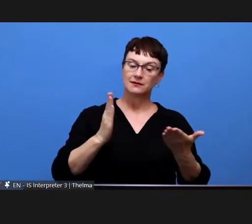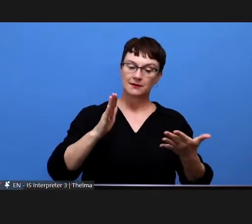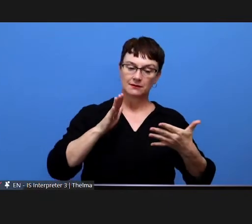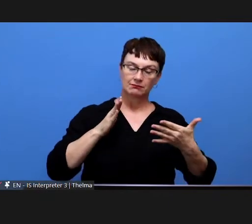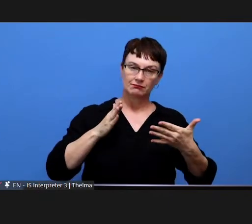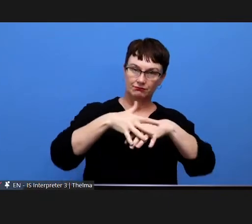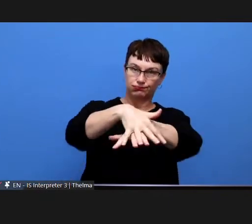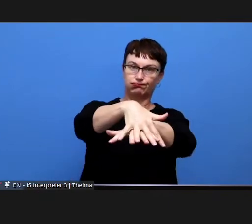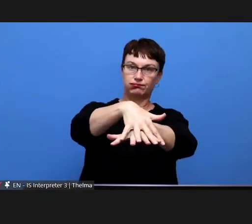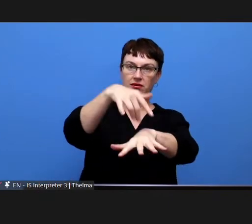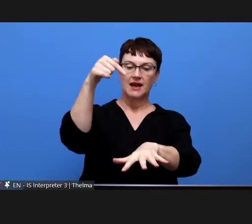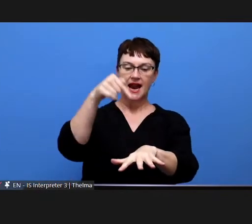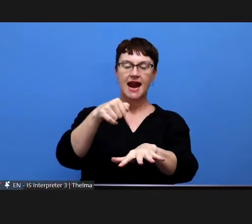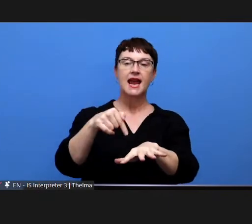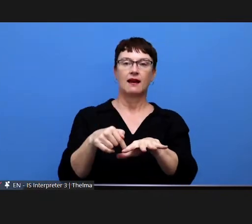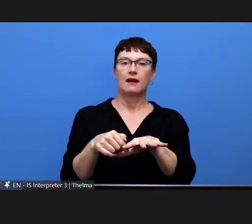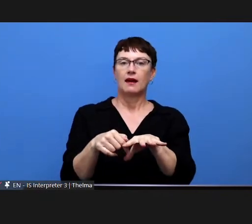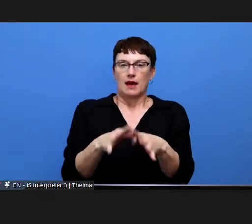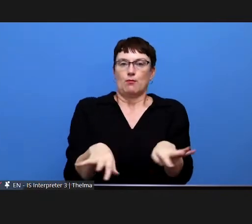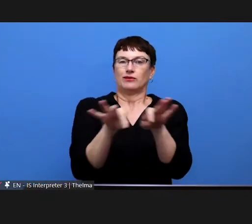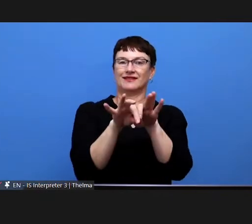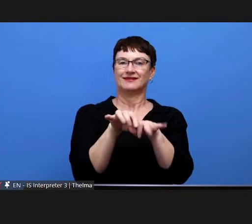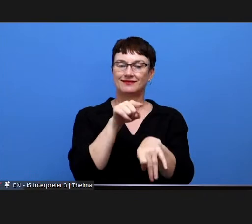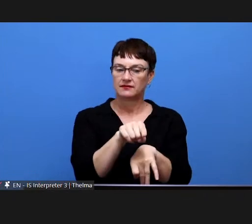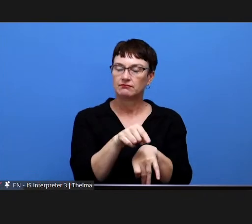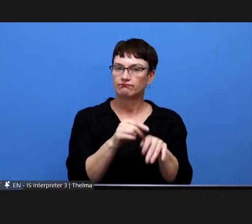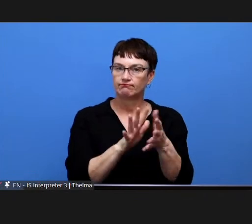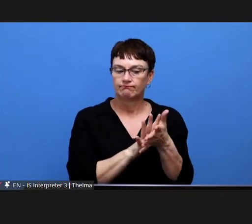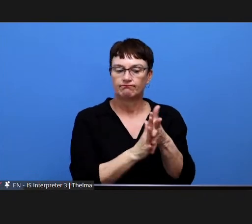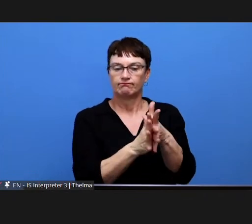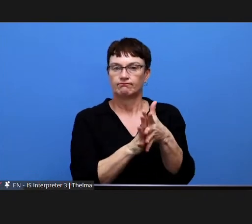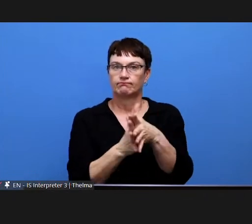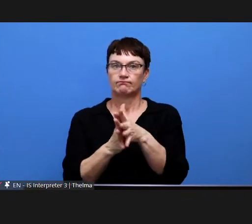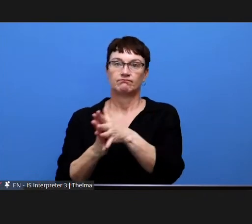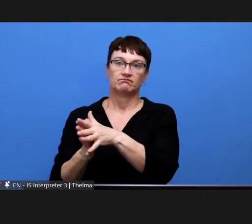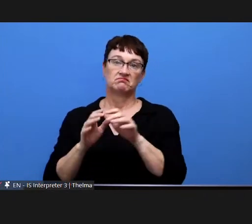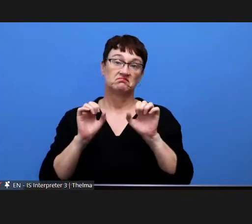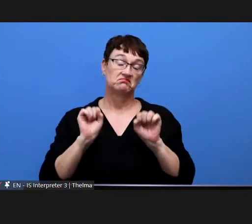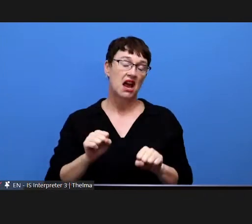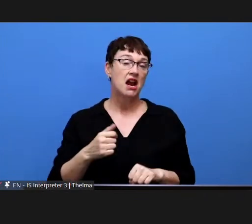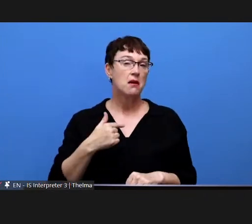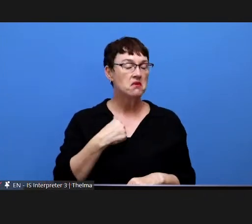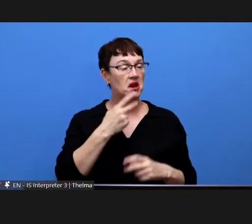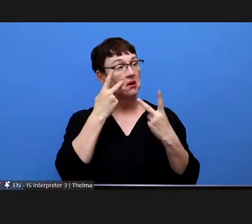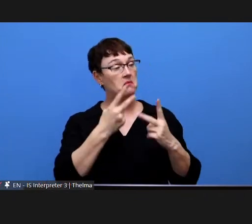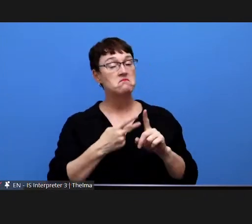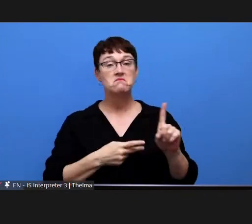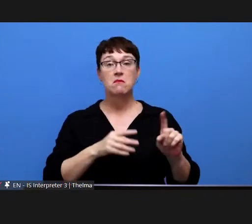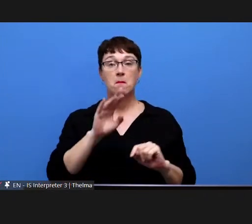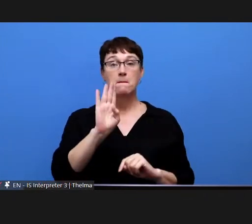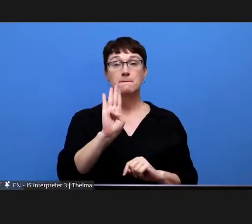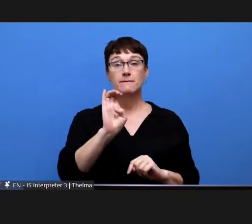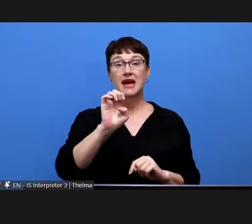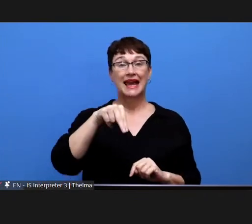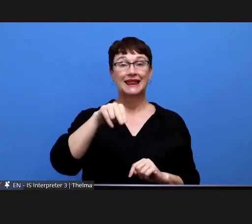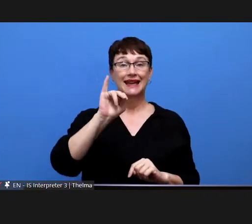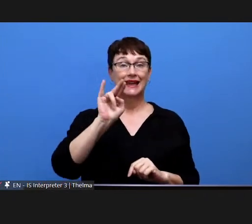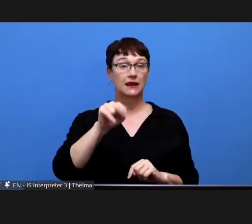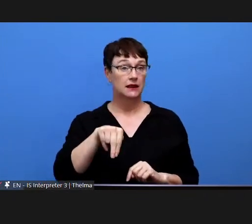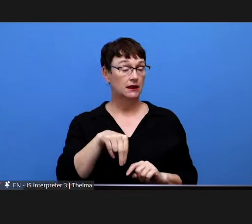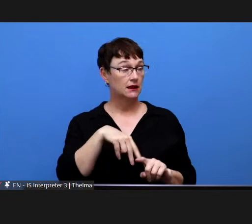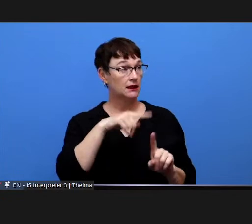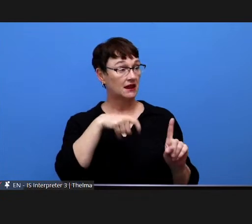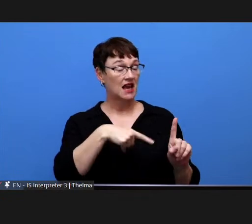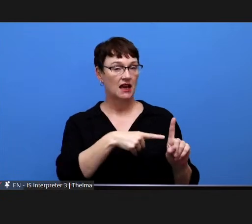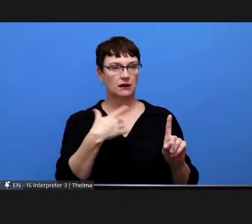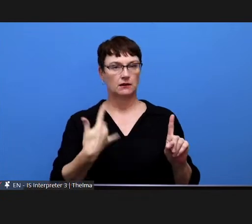I hear my colleagues from Benin, who is the mayor of a city called Balsila, and